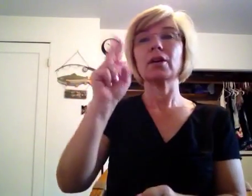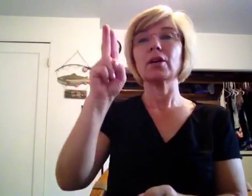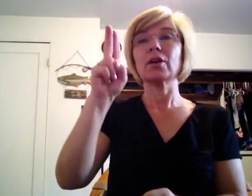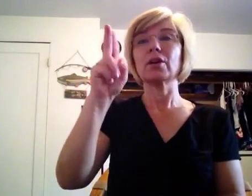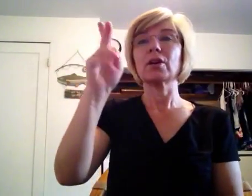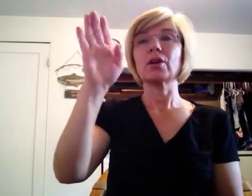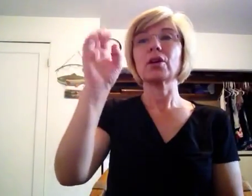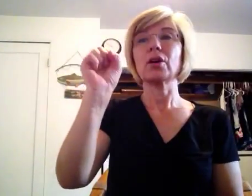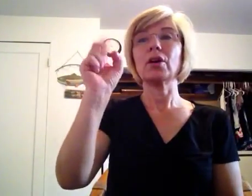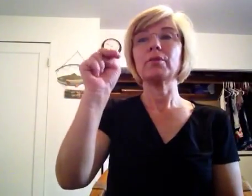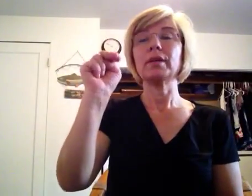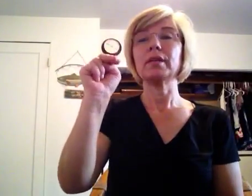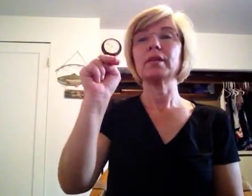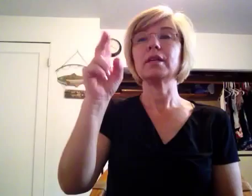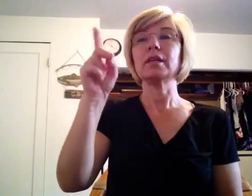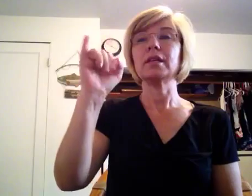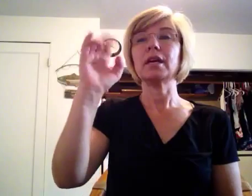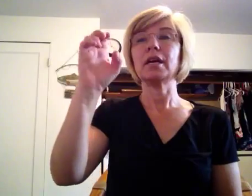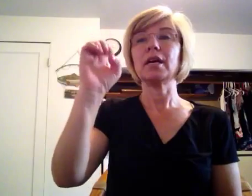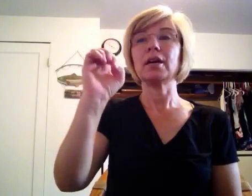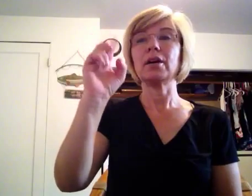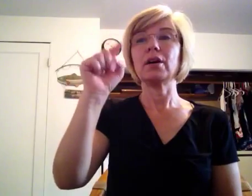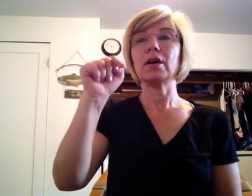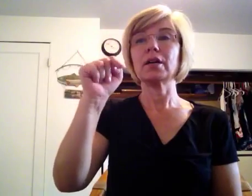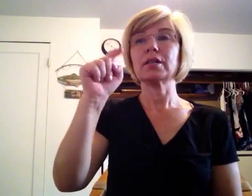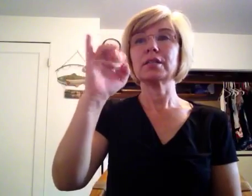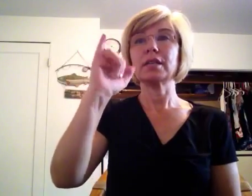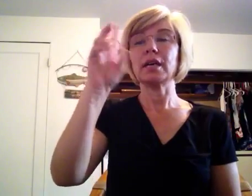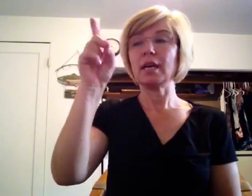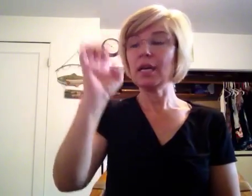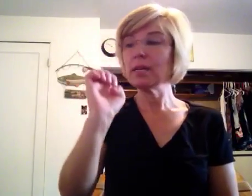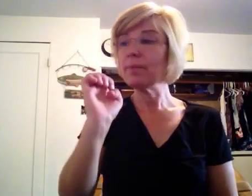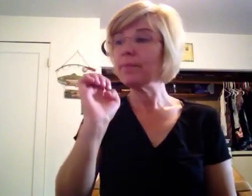The next part of the food chain is the consumers.